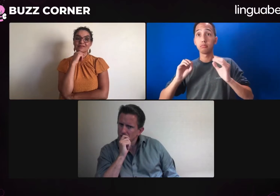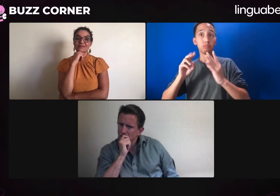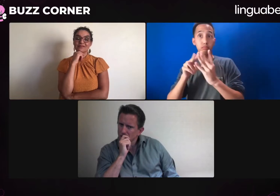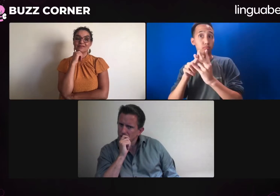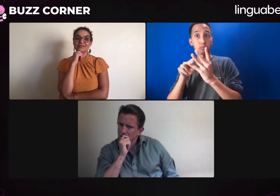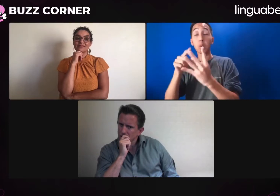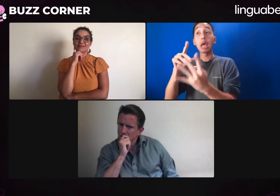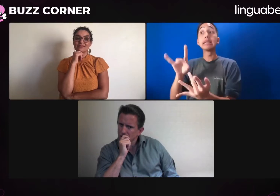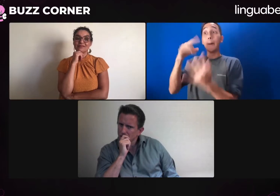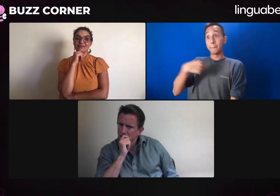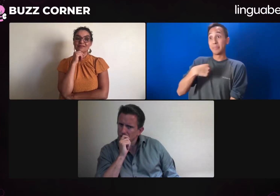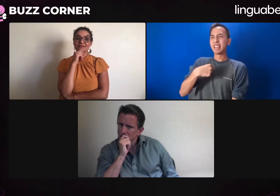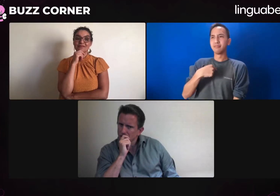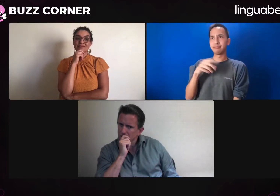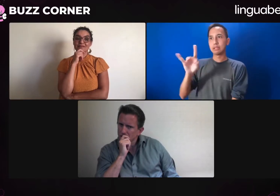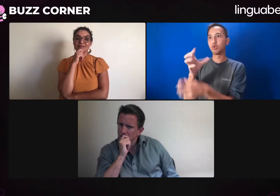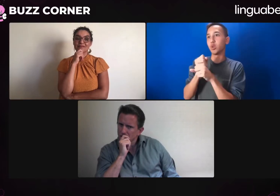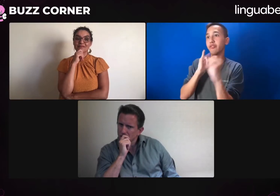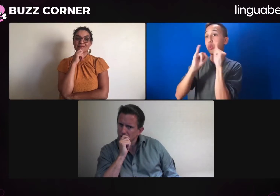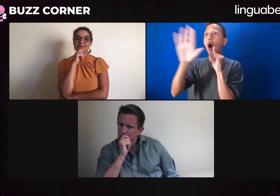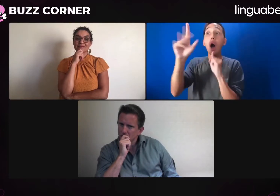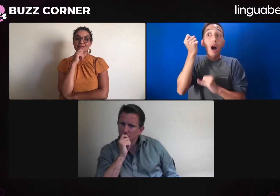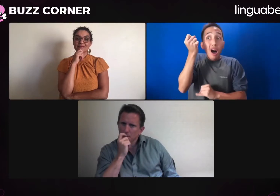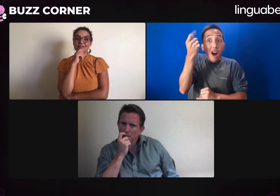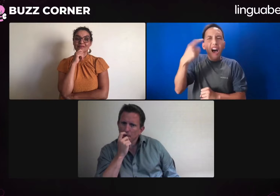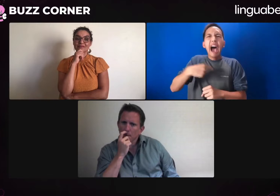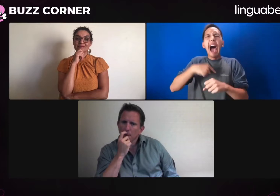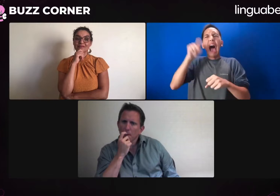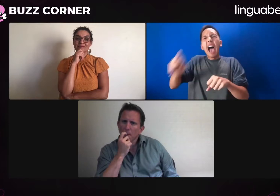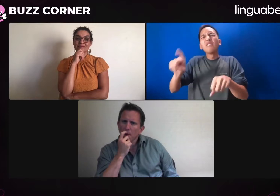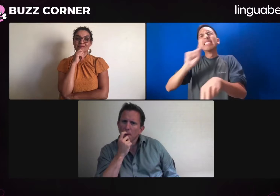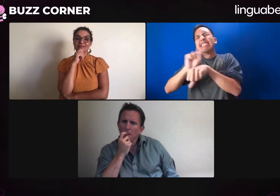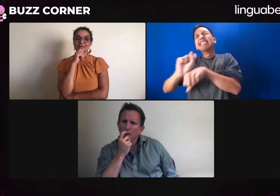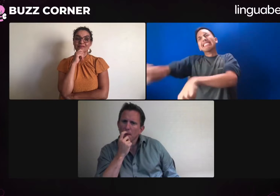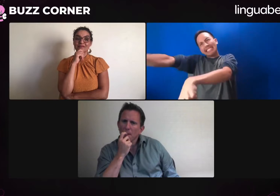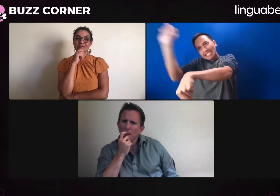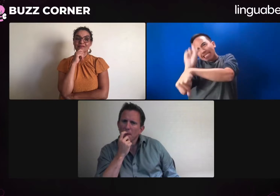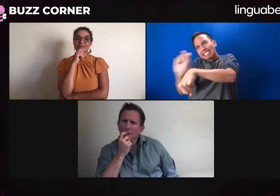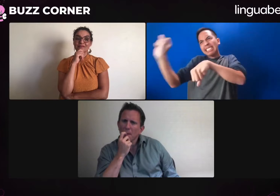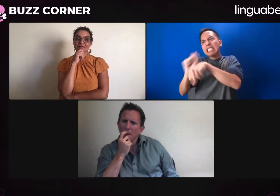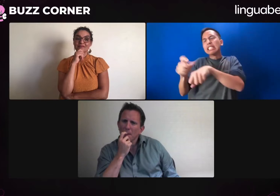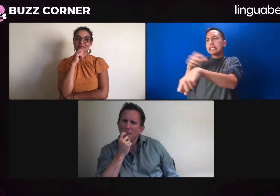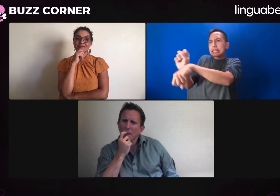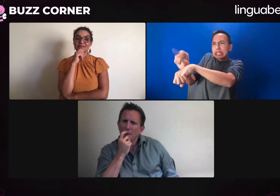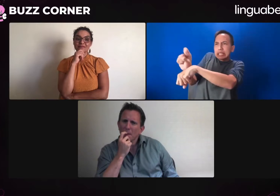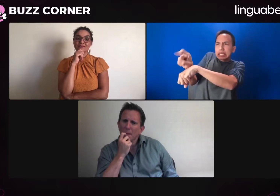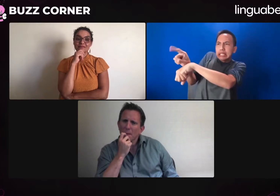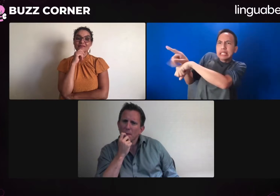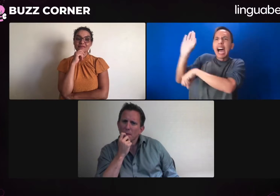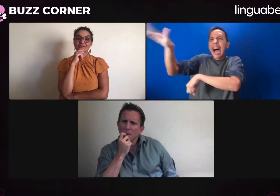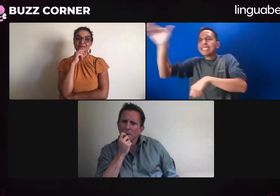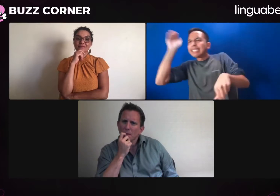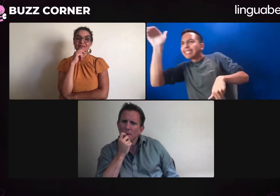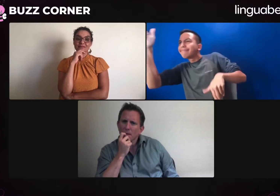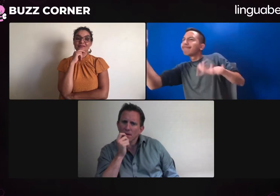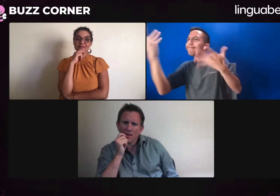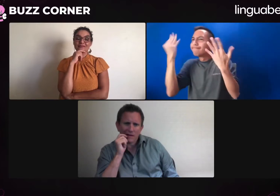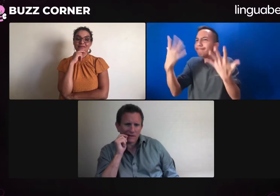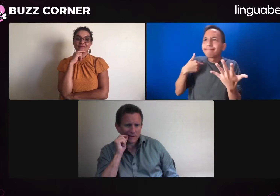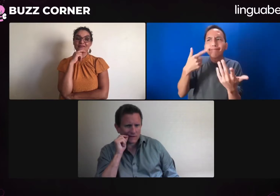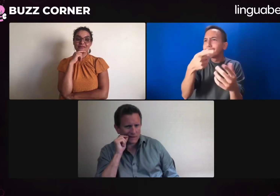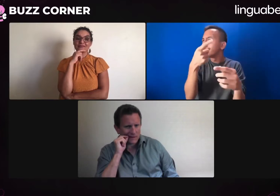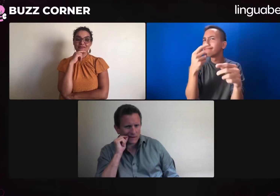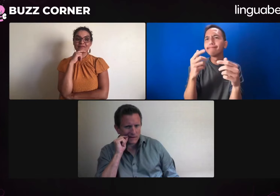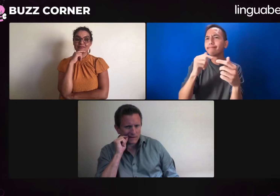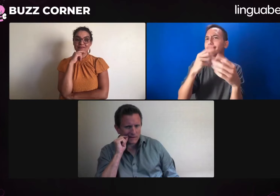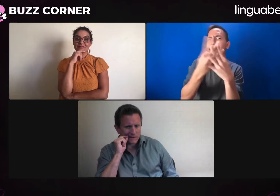with? None of us got interviewed. I did. But I must say, I was working